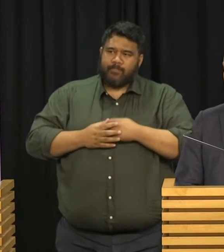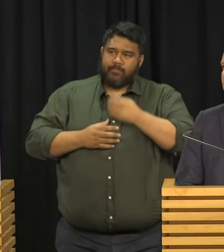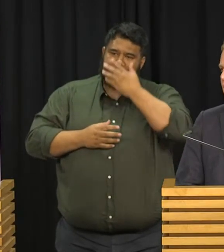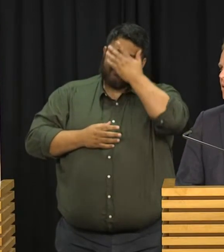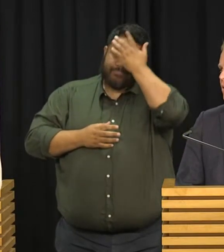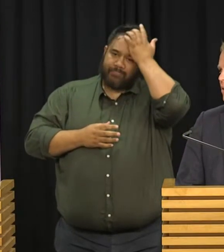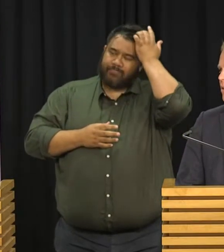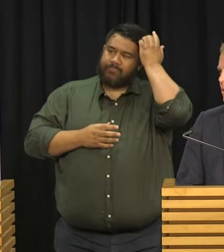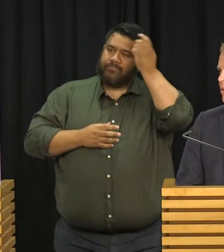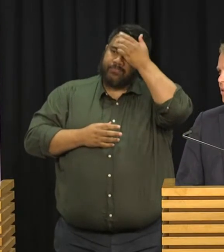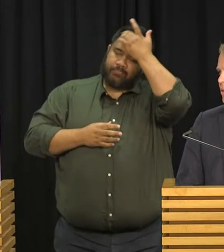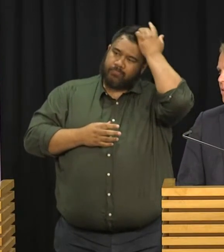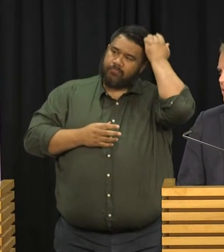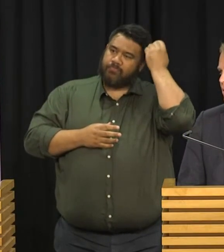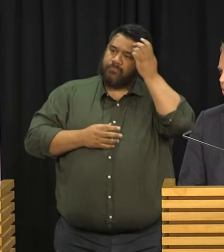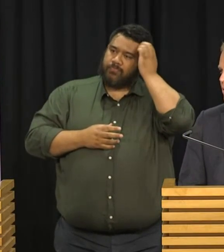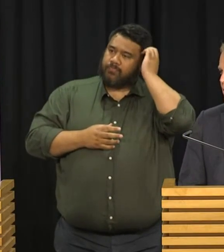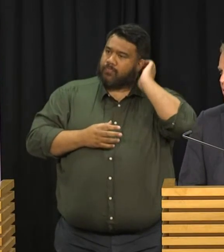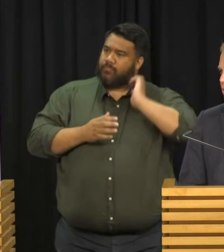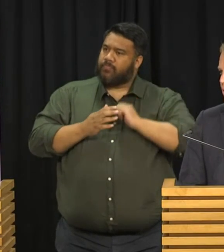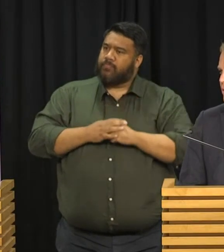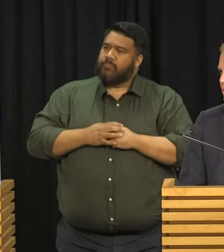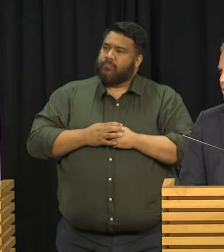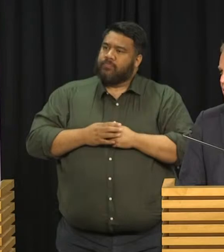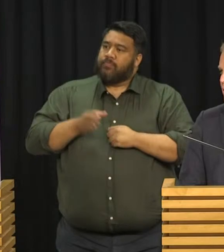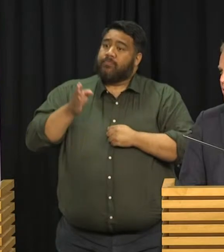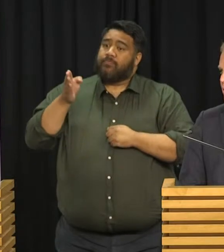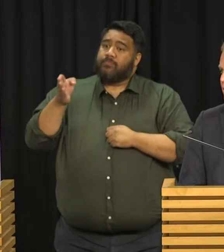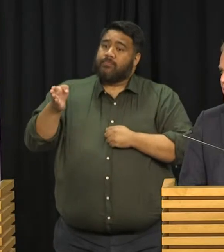not sure that we've that I'm seeing enough the conversation about